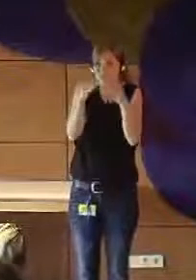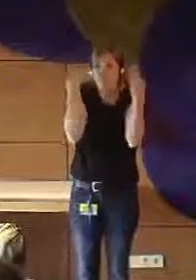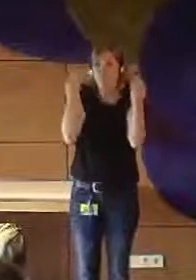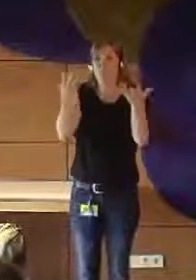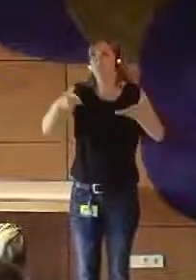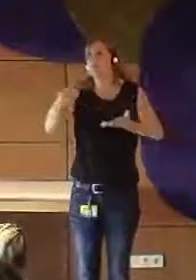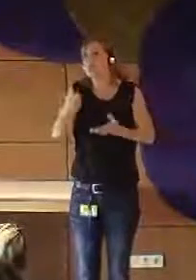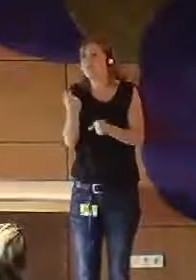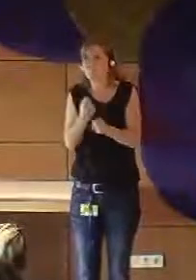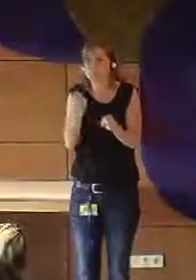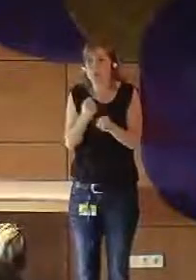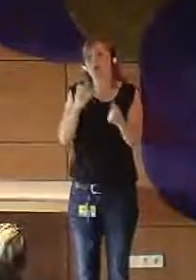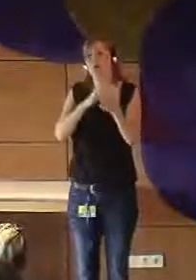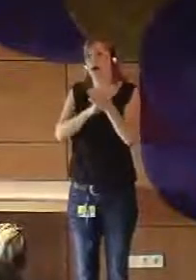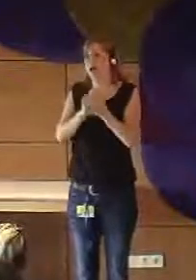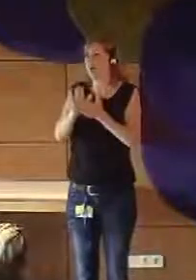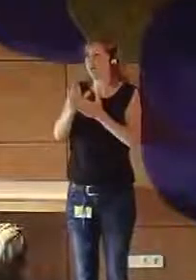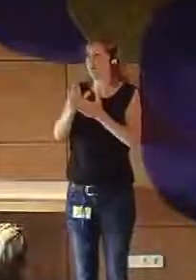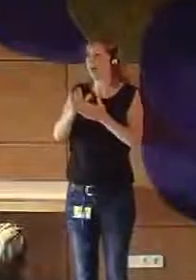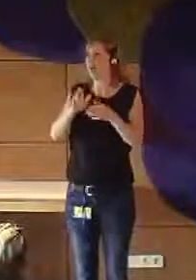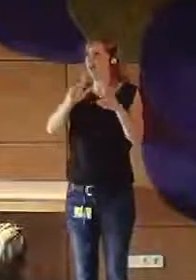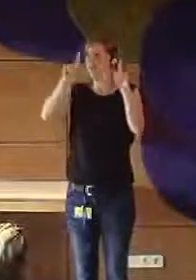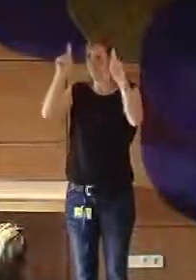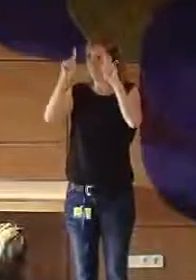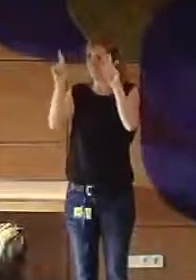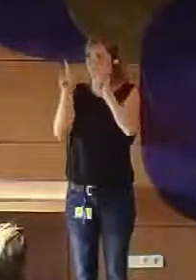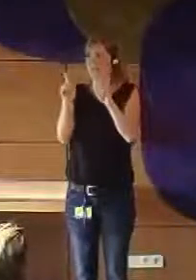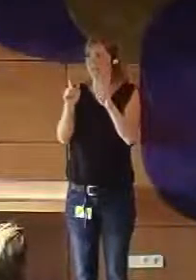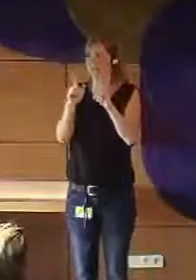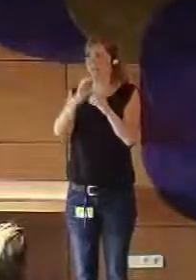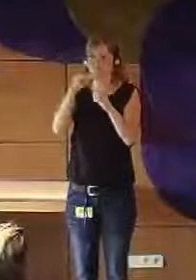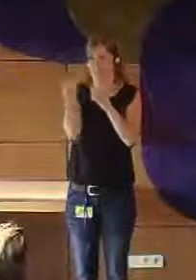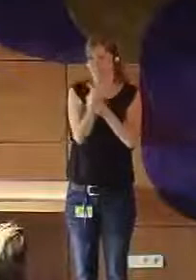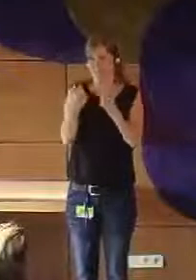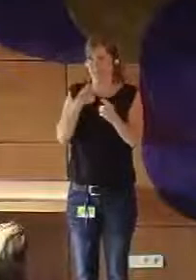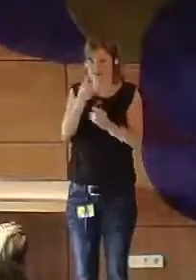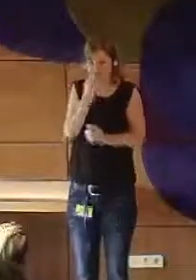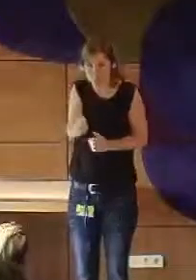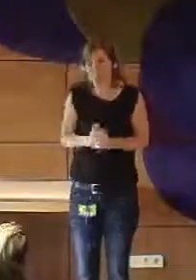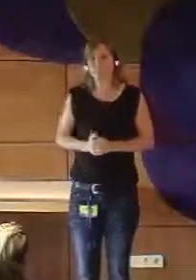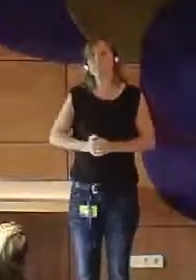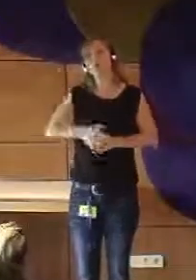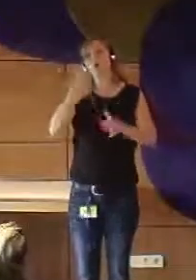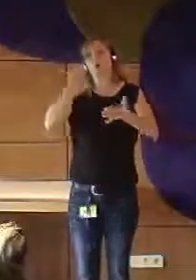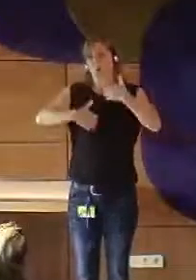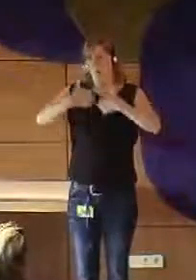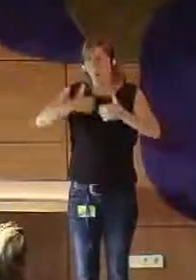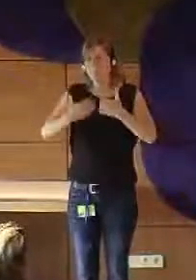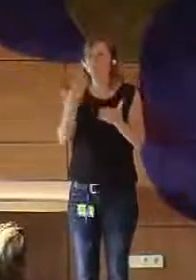So a hormone is a chemical released by a gland. It passes around the